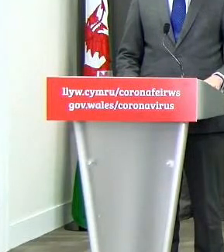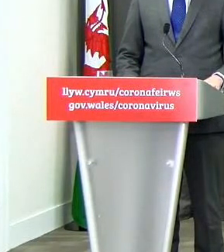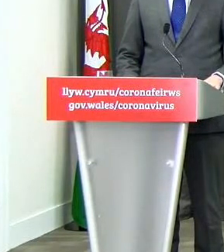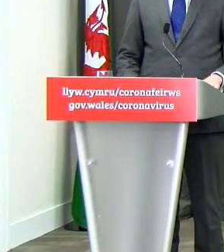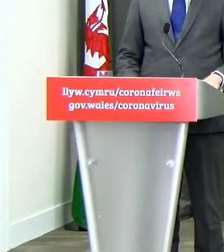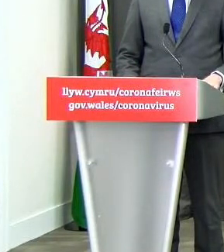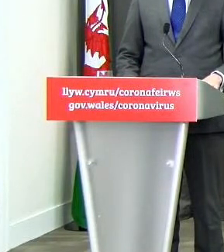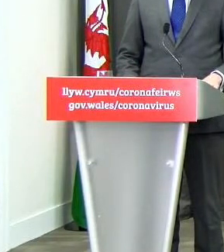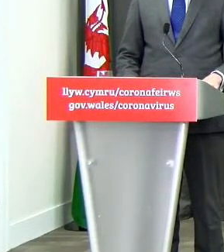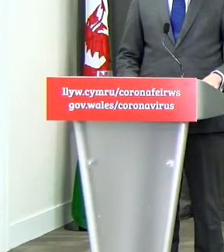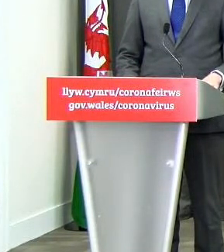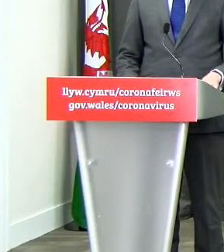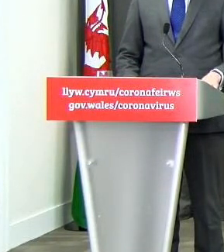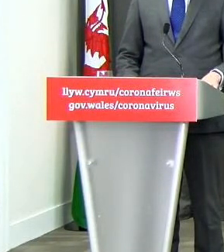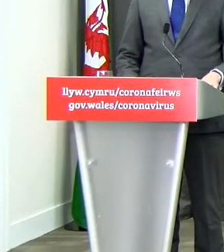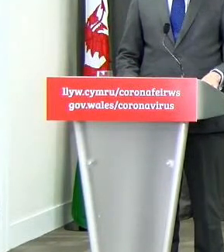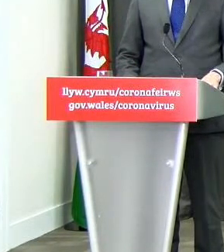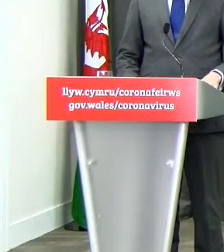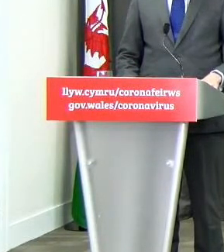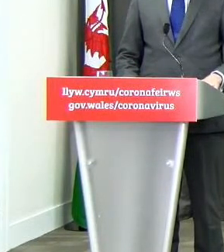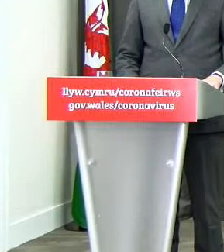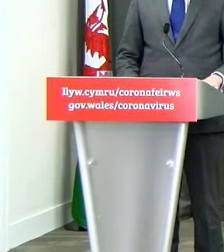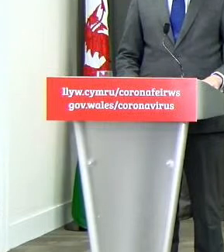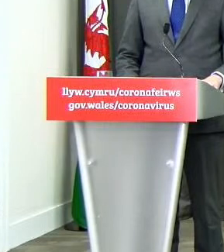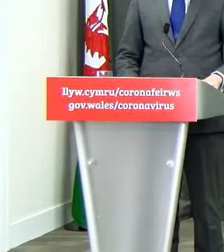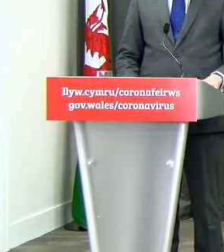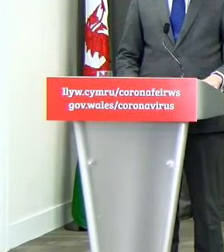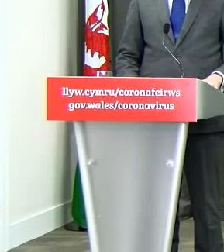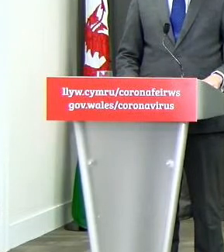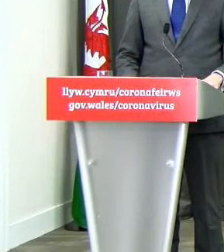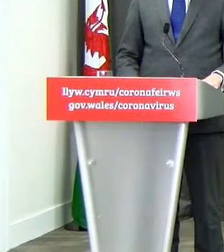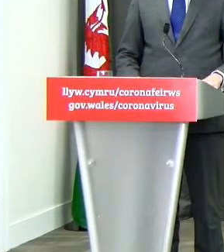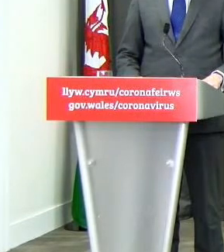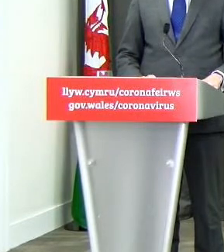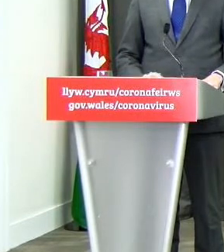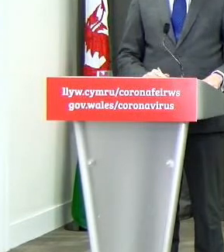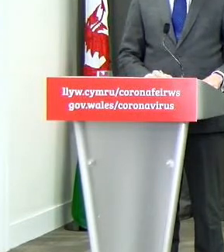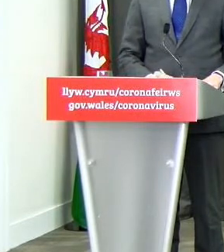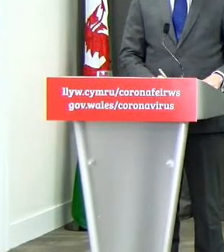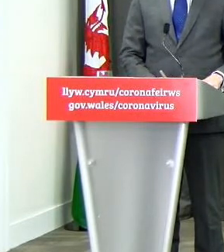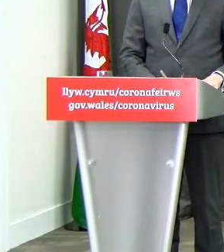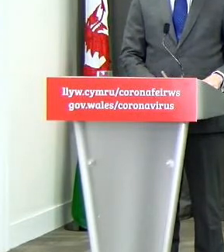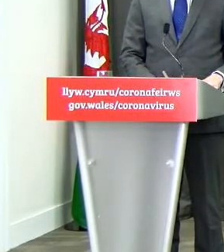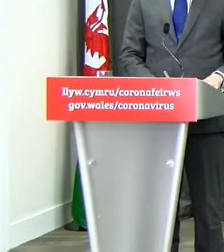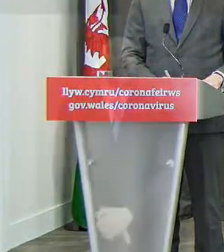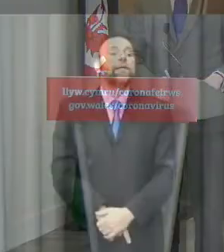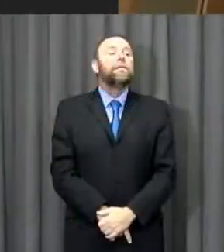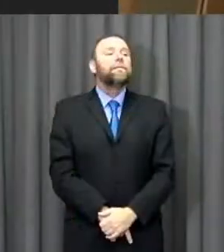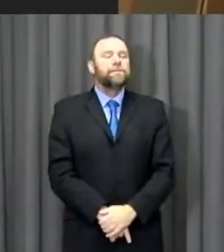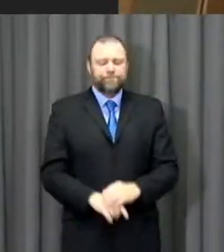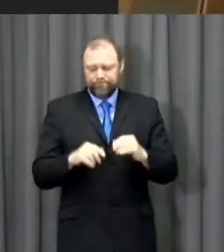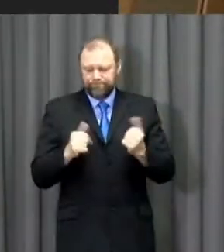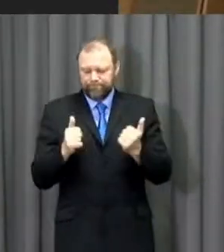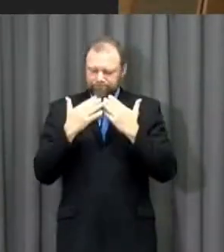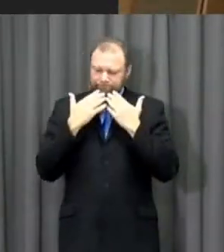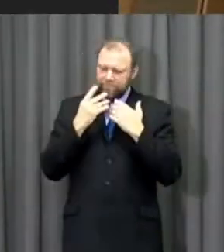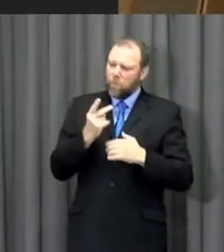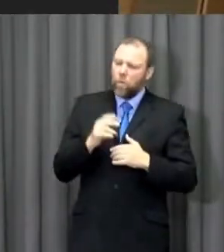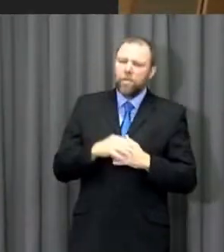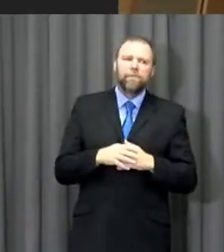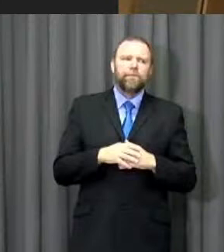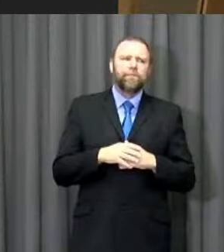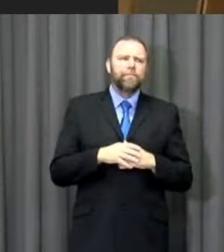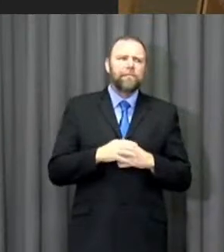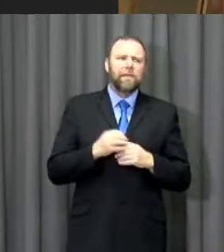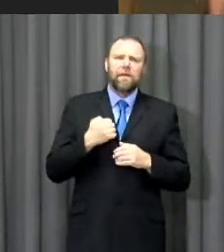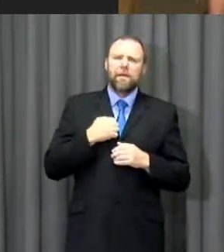think the next person is, we've got Steve Bagnall from the Daily Post. Hello, Steve. Hello, how are you doing? Thank you both. My questions are